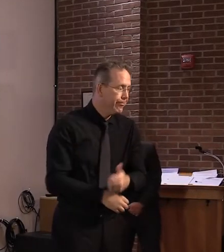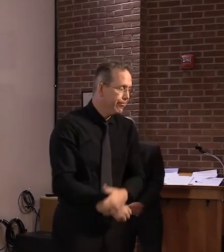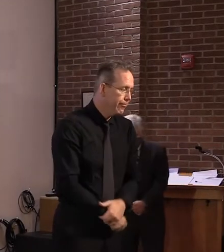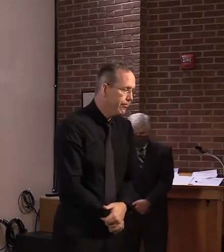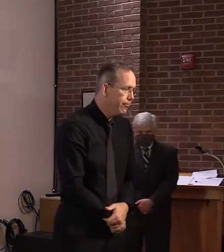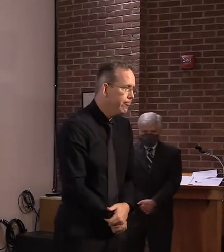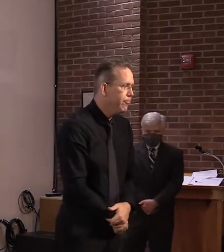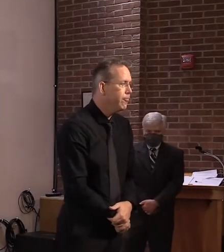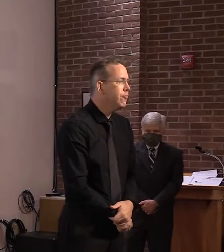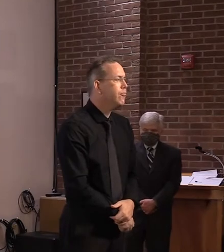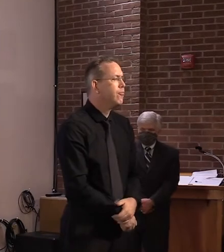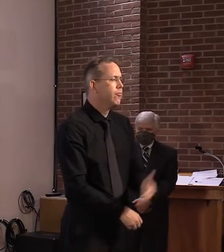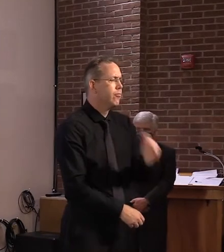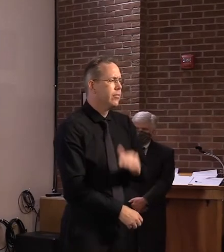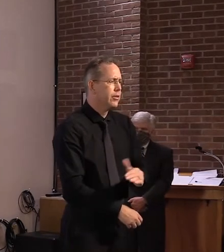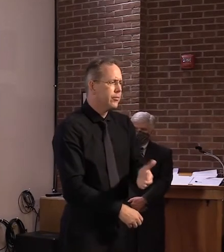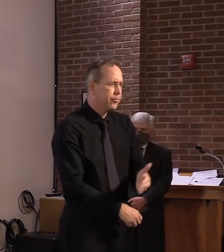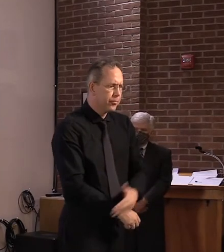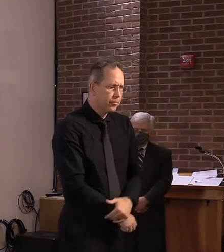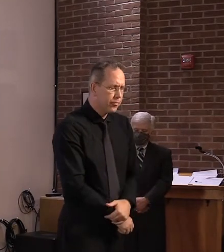Steve, NEKTV?